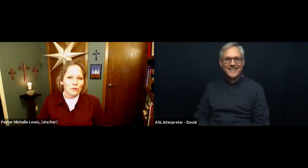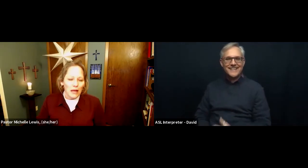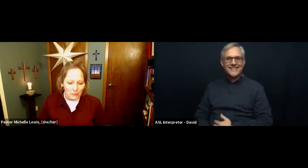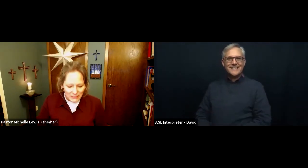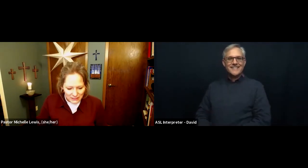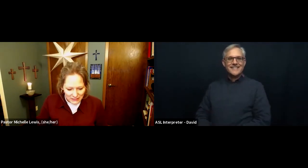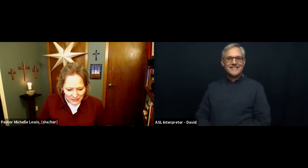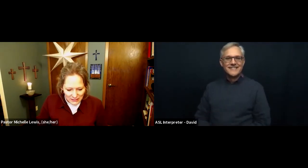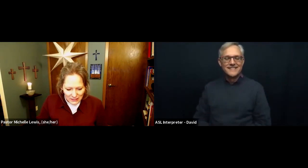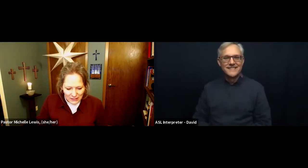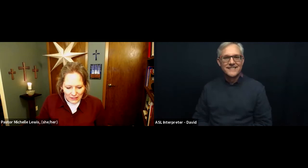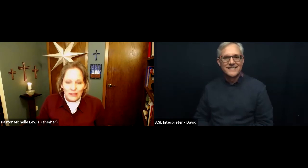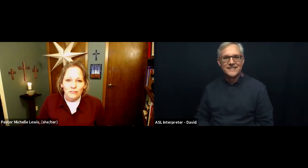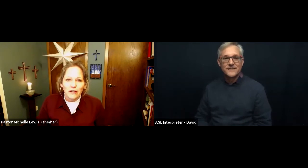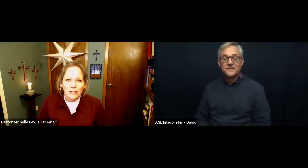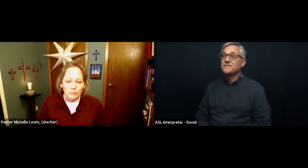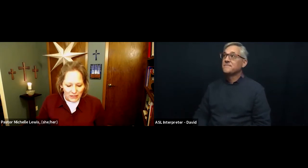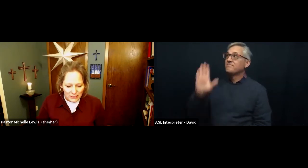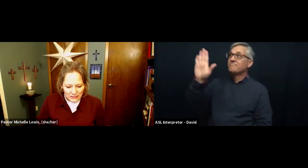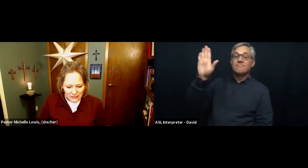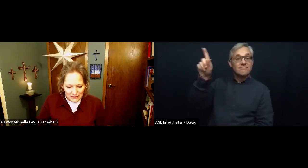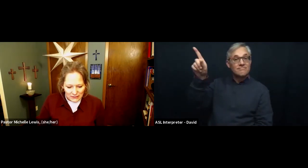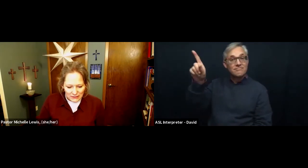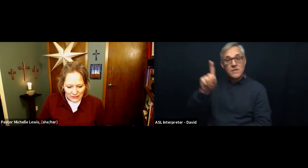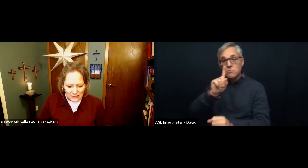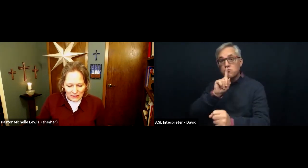These promises envelop us.